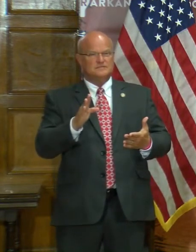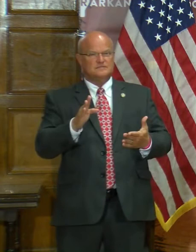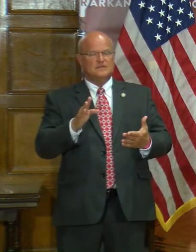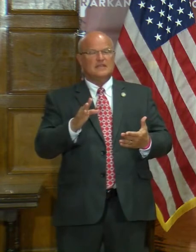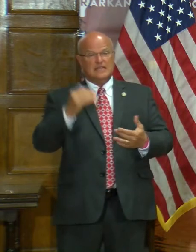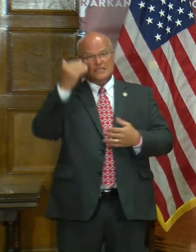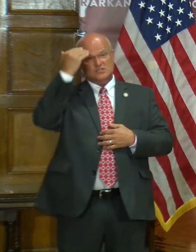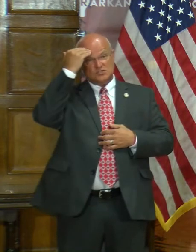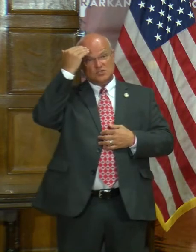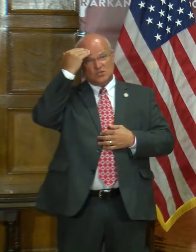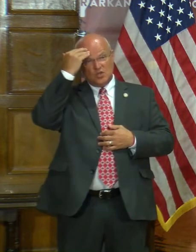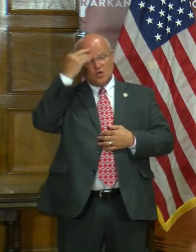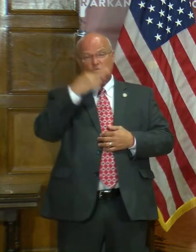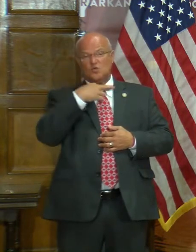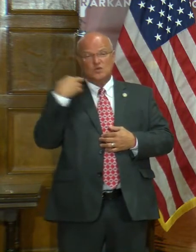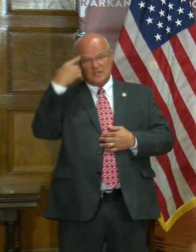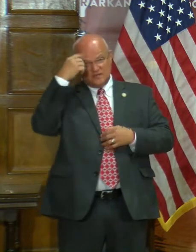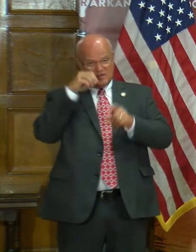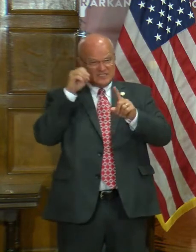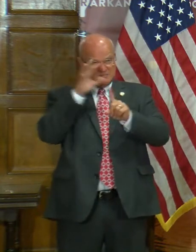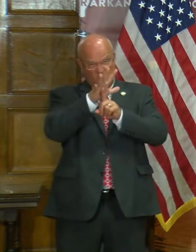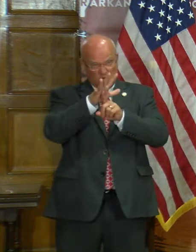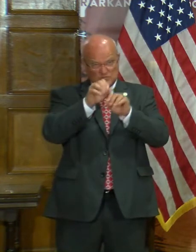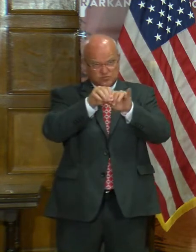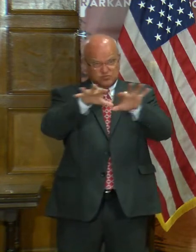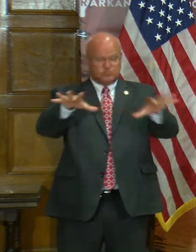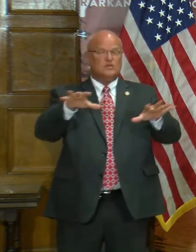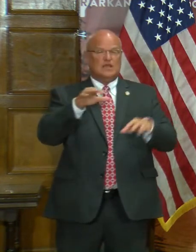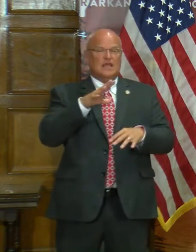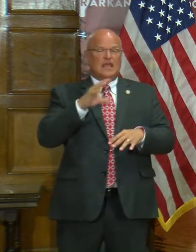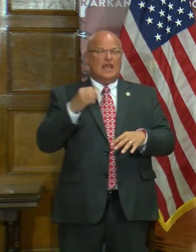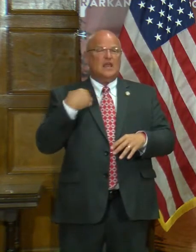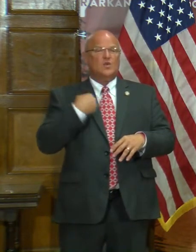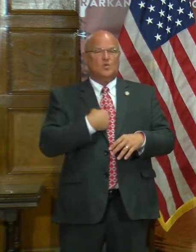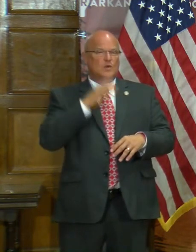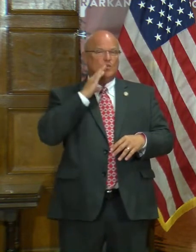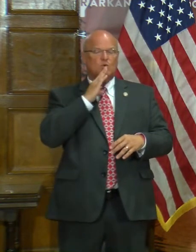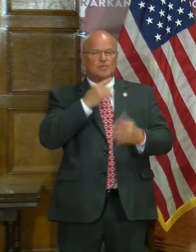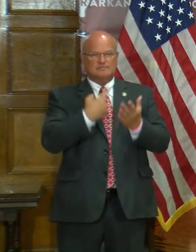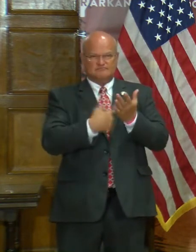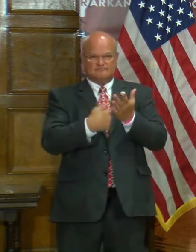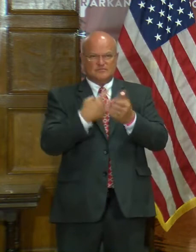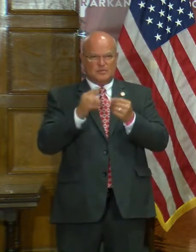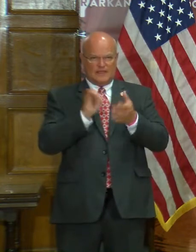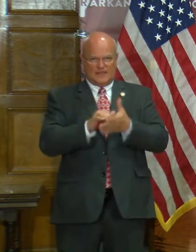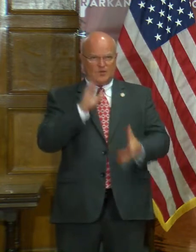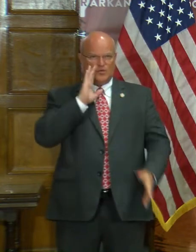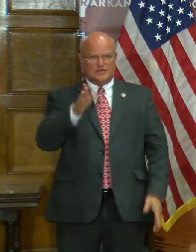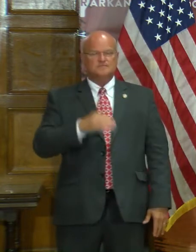a known risk factor for exposure, and we will be issuing some recommendations.